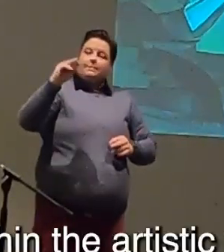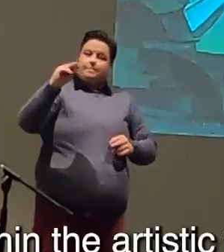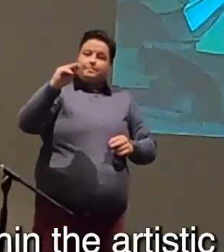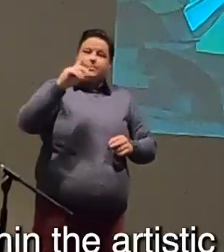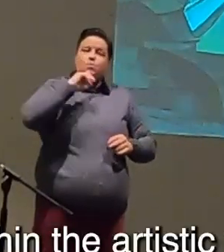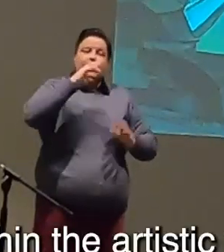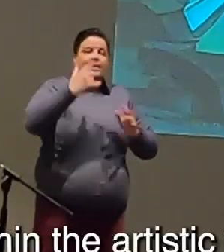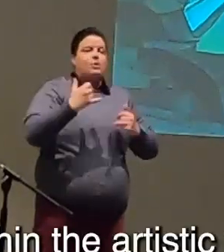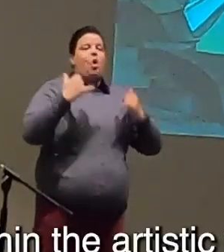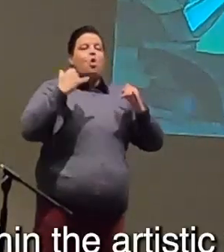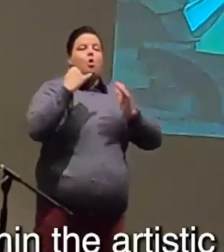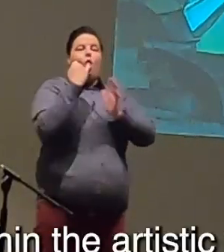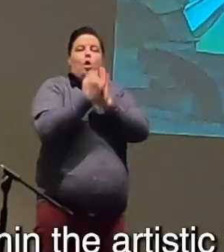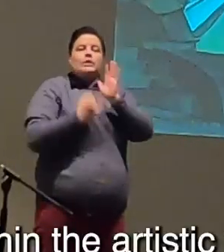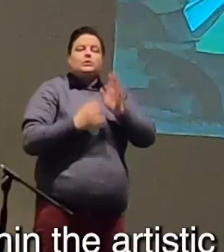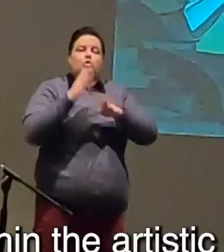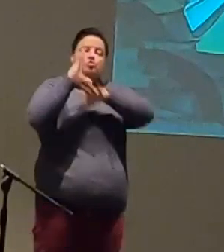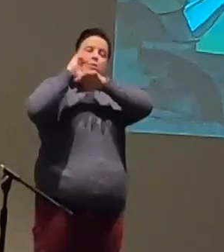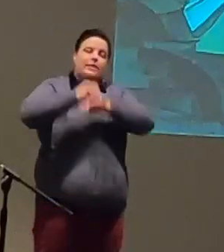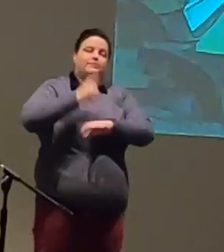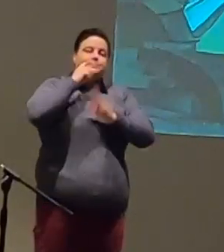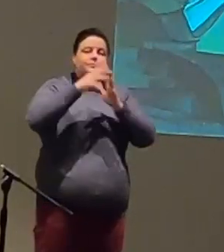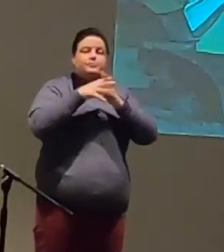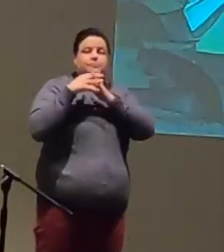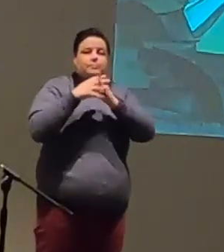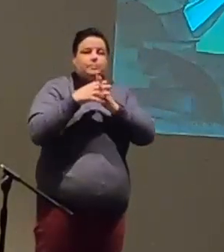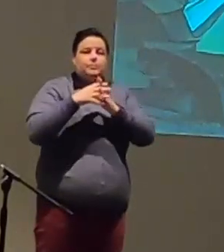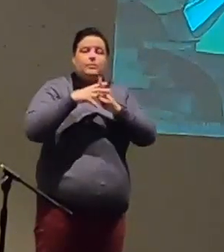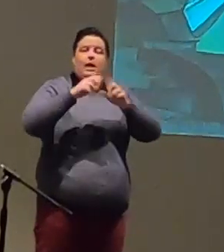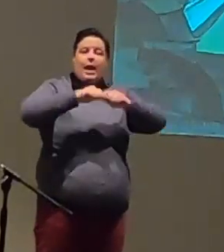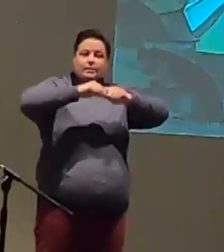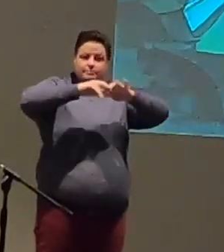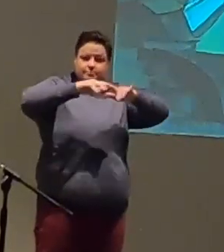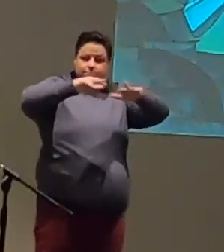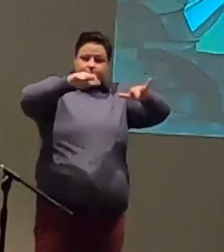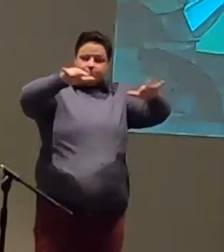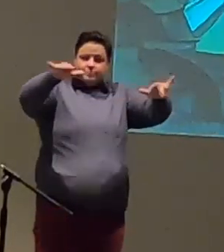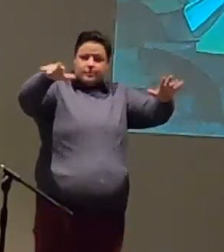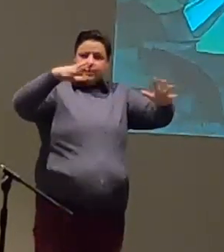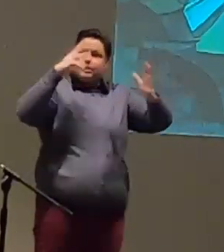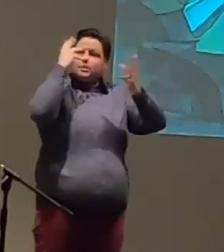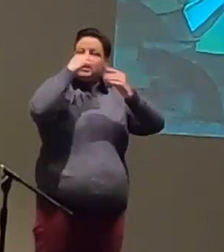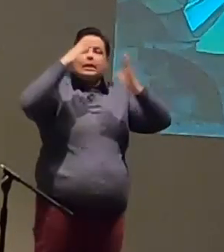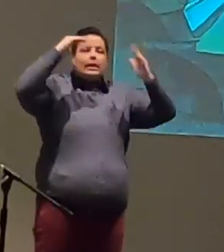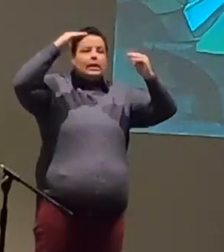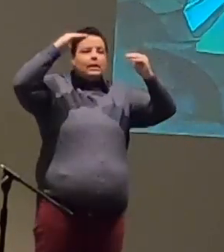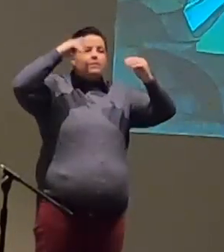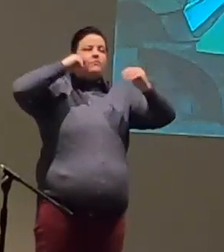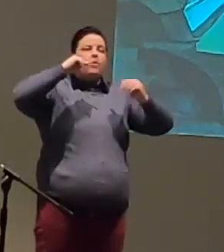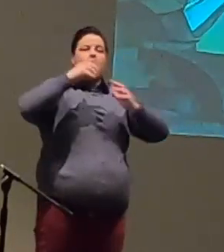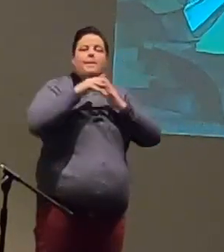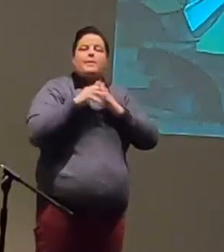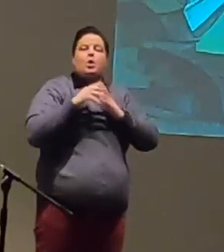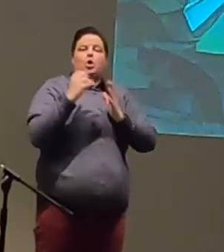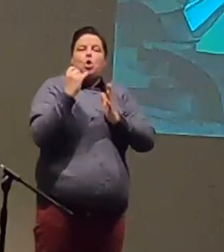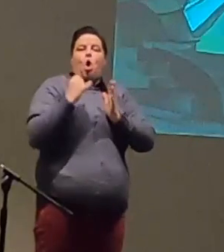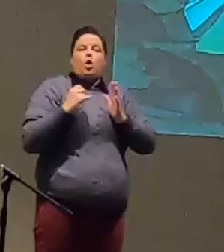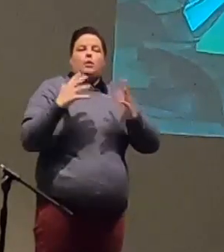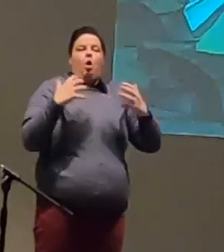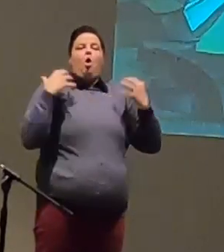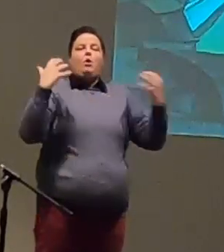the artistic traditions of the United States and expanded the aesthetic expectations of American art